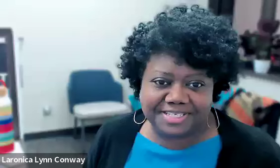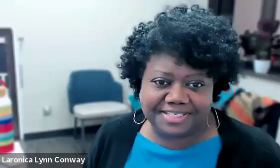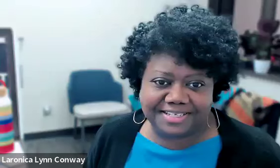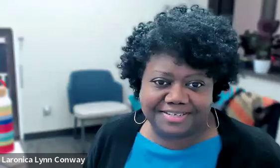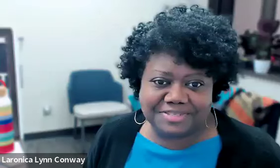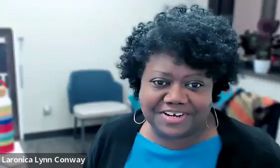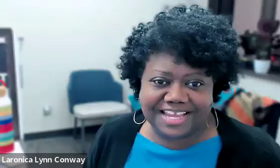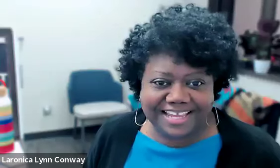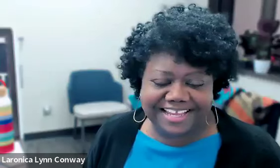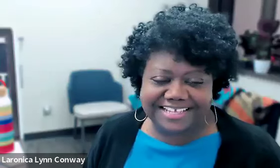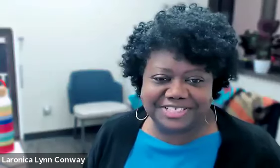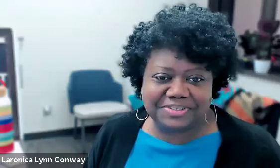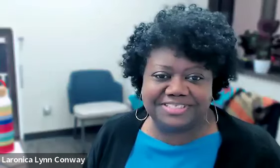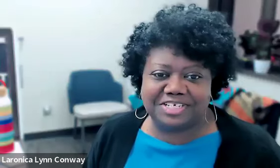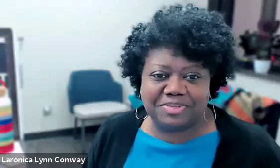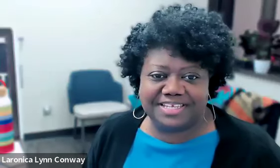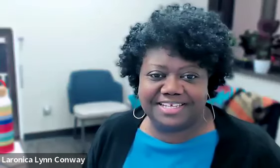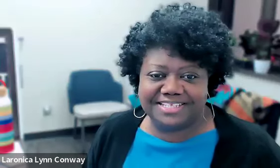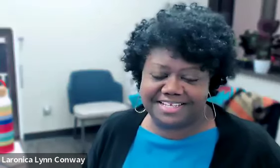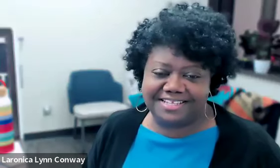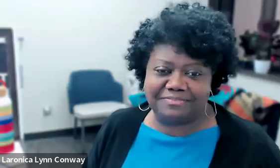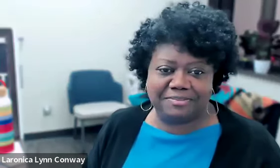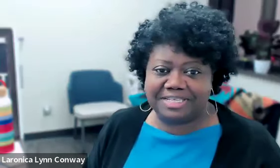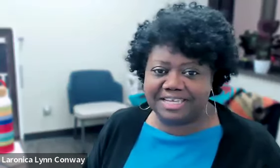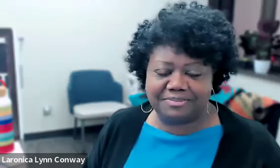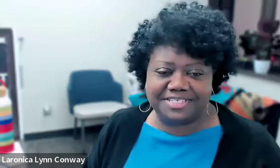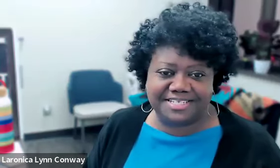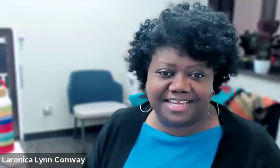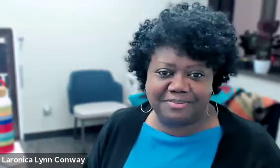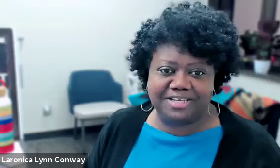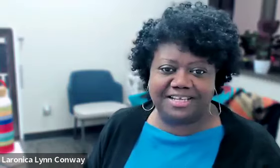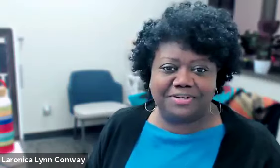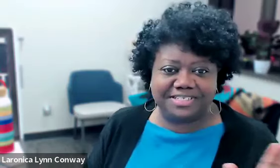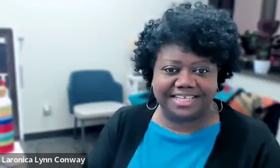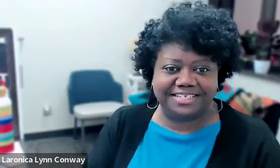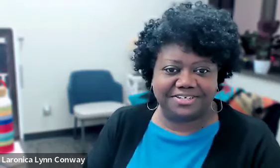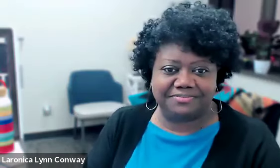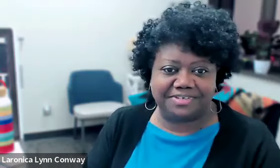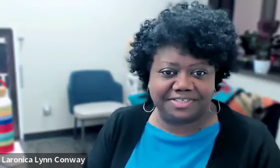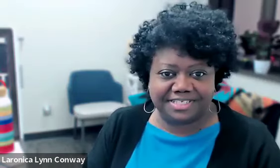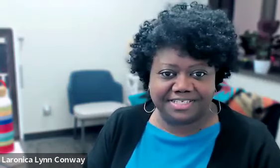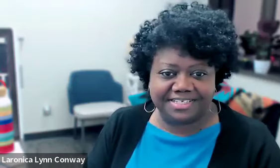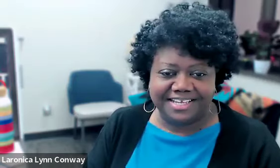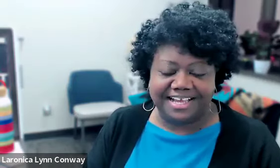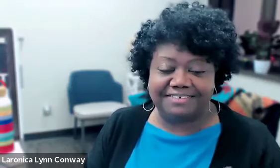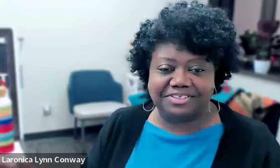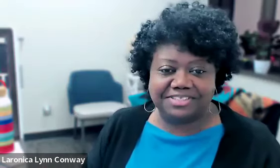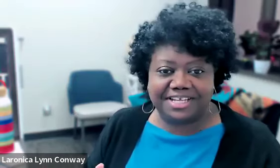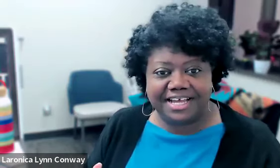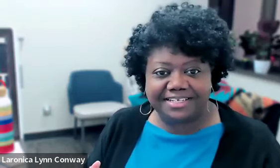quick. I'm yes. sorry. Hey, I just wanted to jump in and say that I'm not able to stay, but I wanted to thank y'all for everything. I've learned a